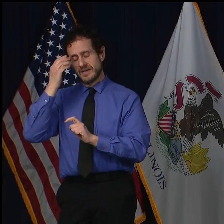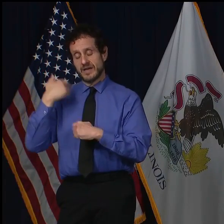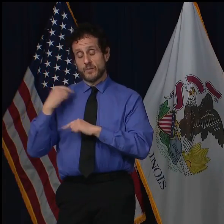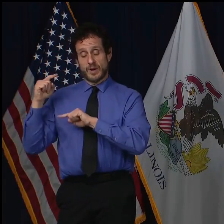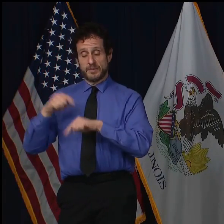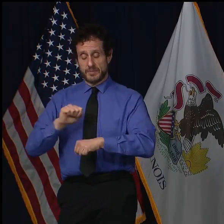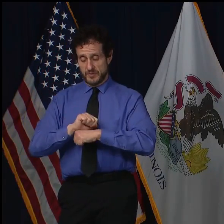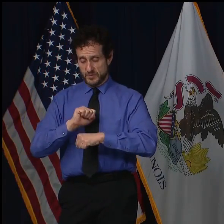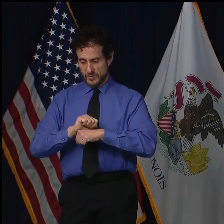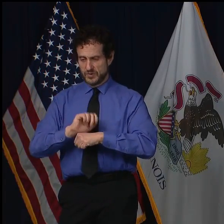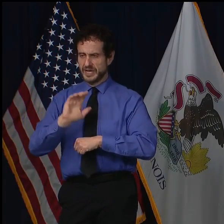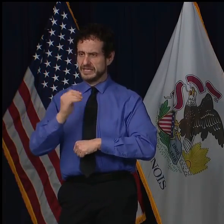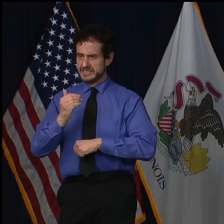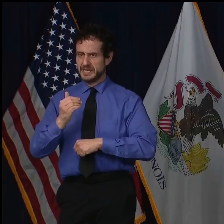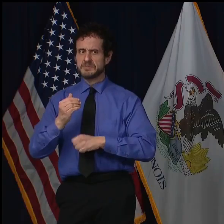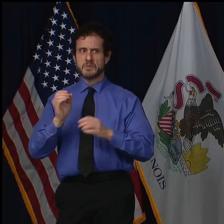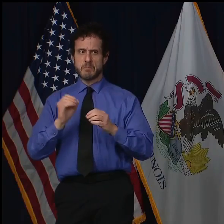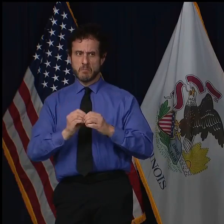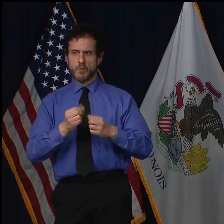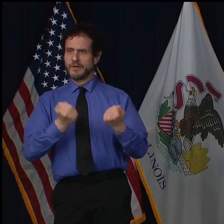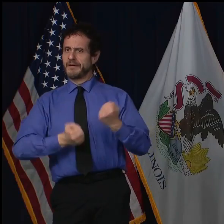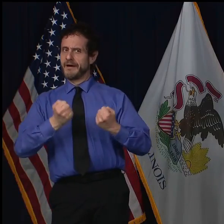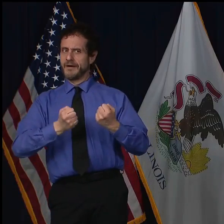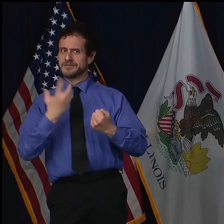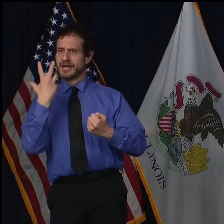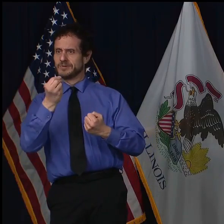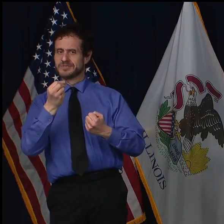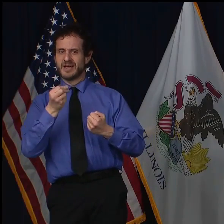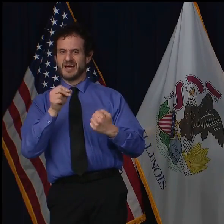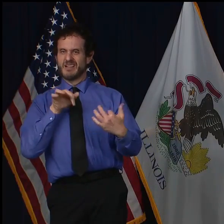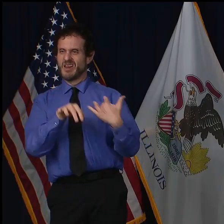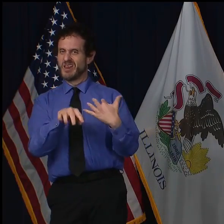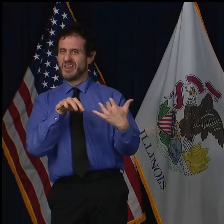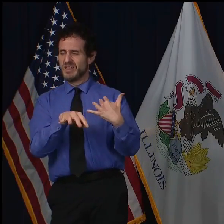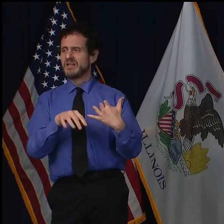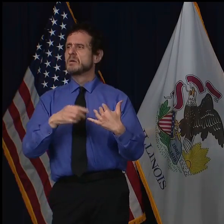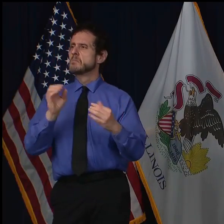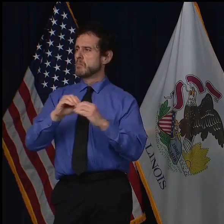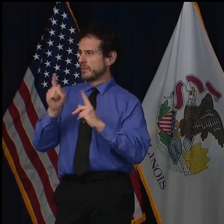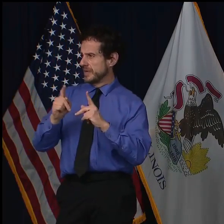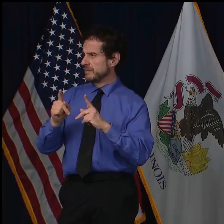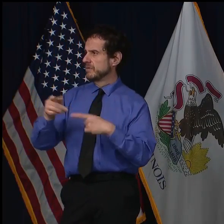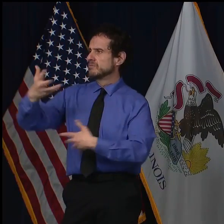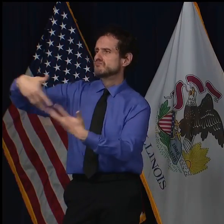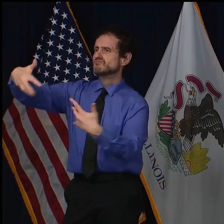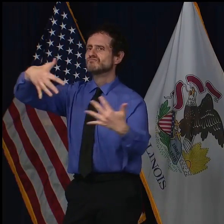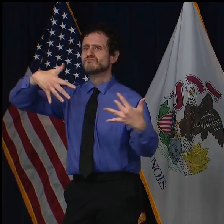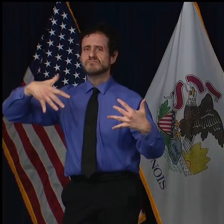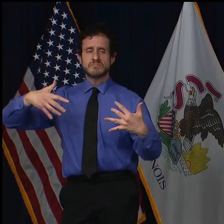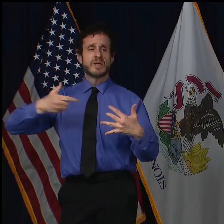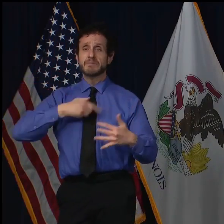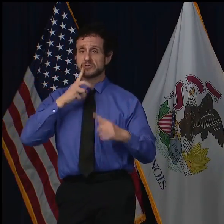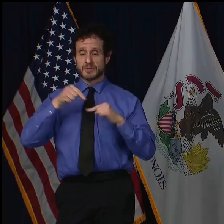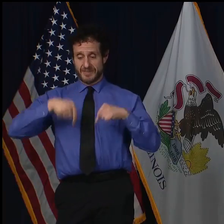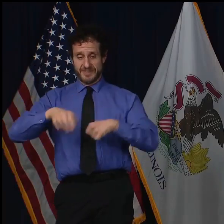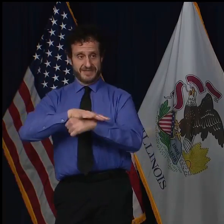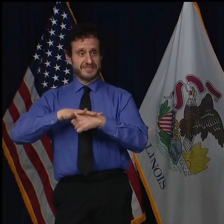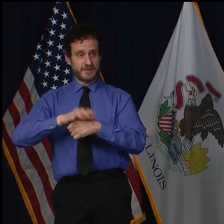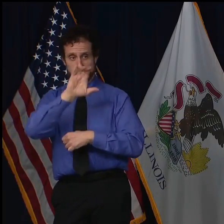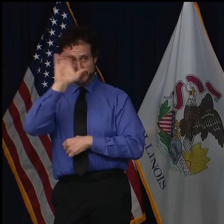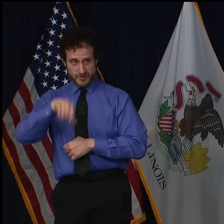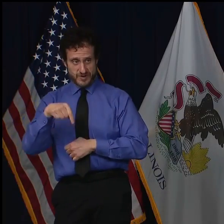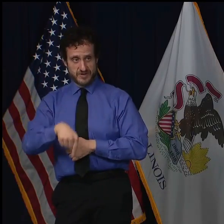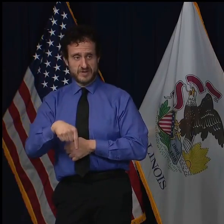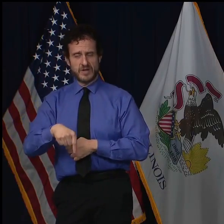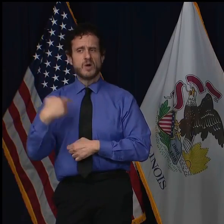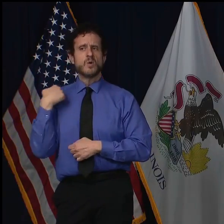seems like there's quite a bit more traffic. It seems when I look about, there's a lot more people out. Again, I'm just talking about this area, and we've